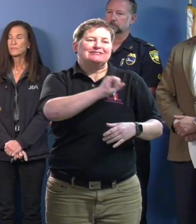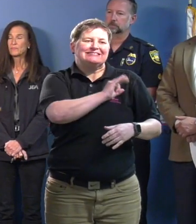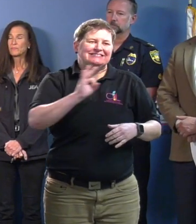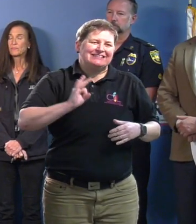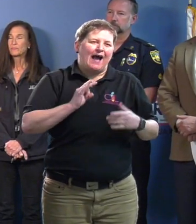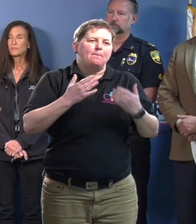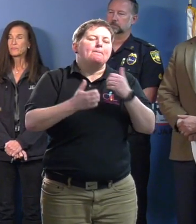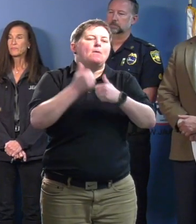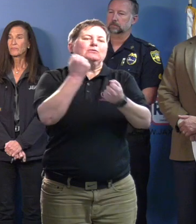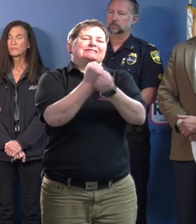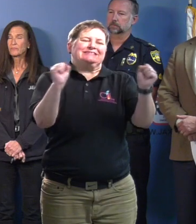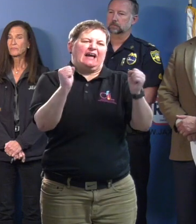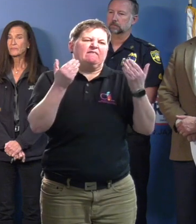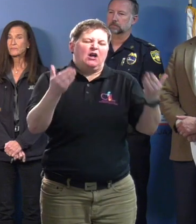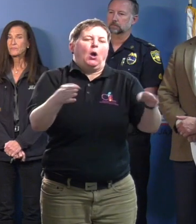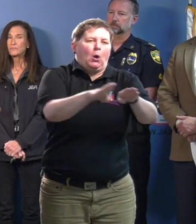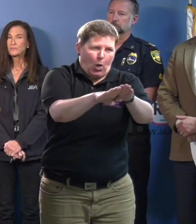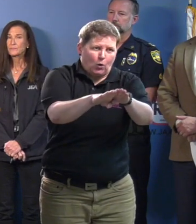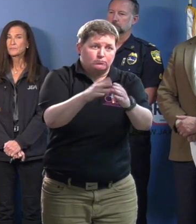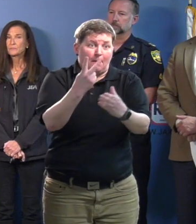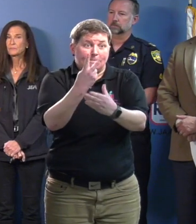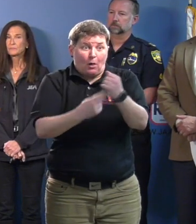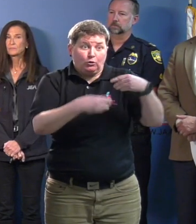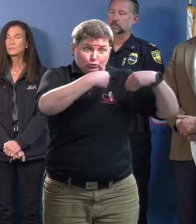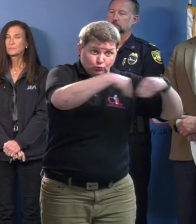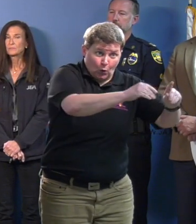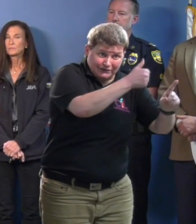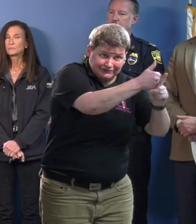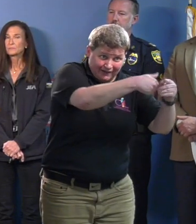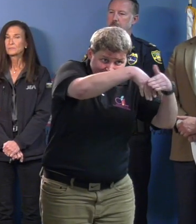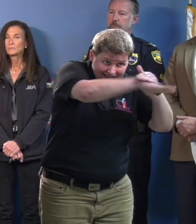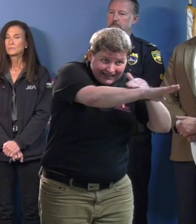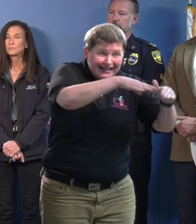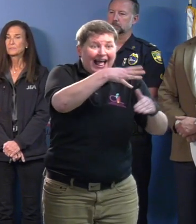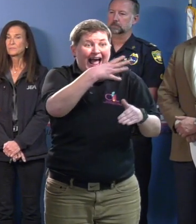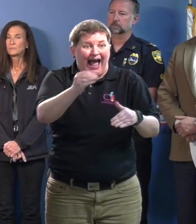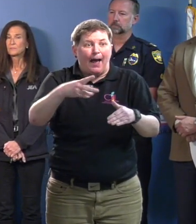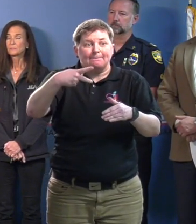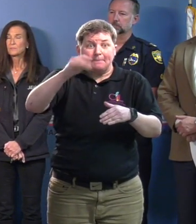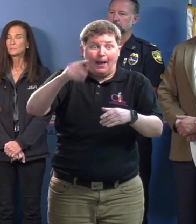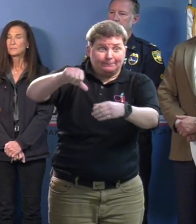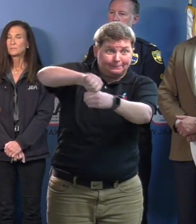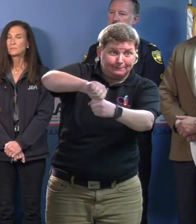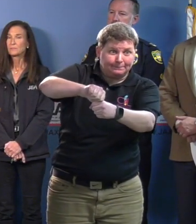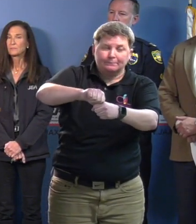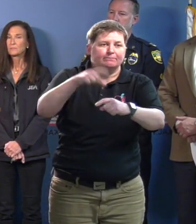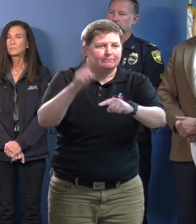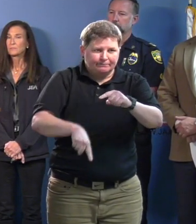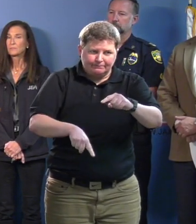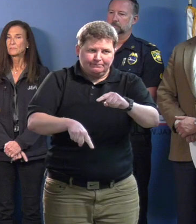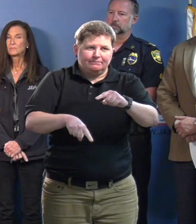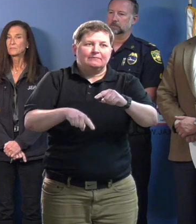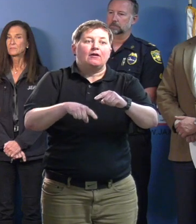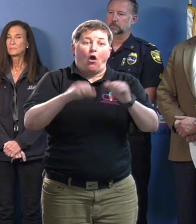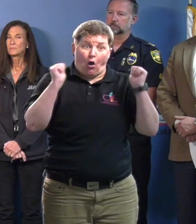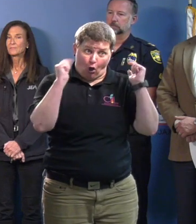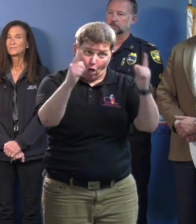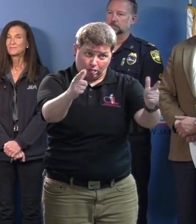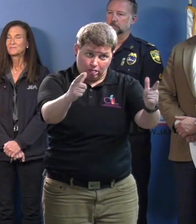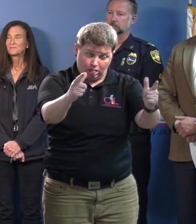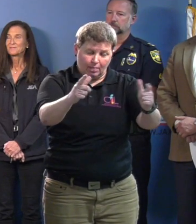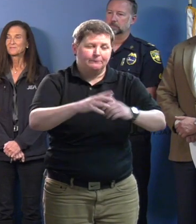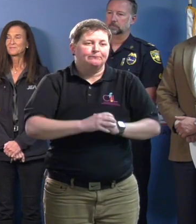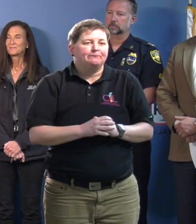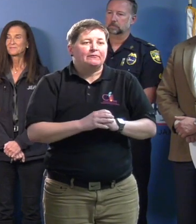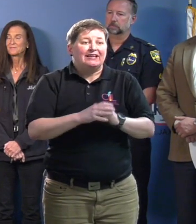the stores and the pumps. So you can't go to a gate station anymore this evening. They'll reopen as soon as it is safe to do so, and each location